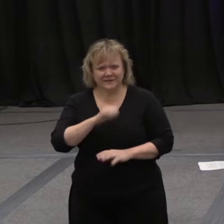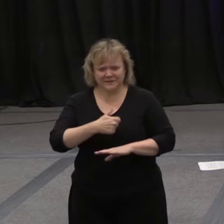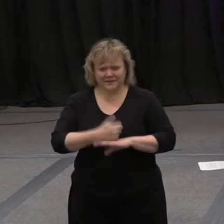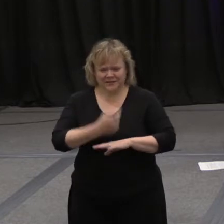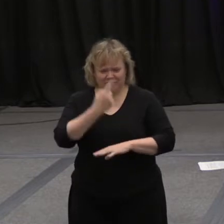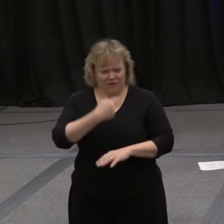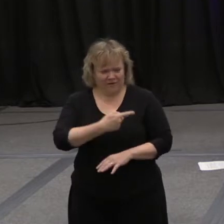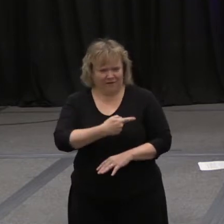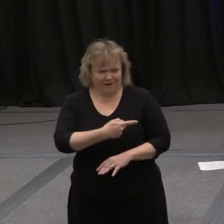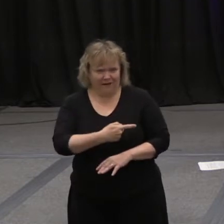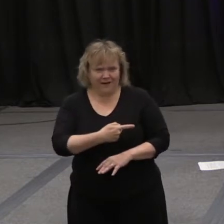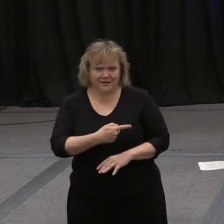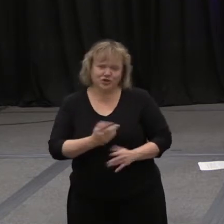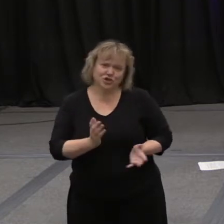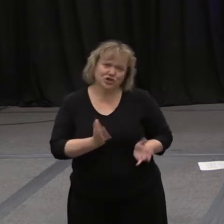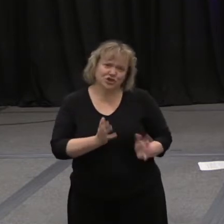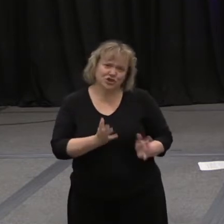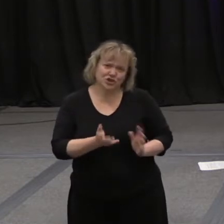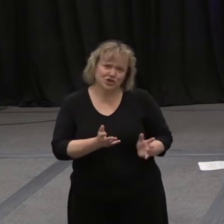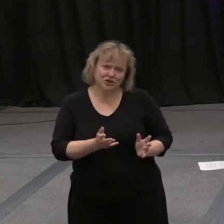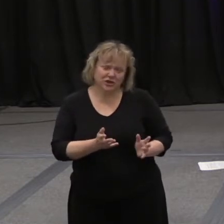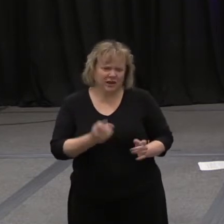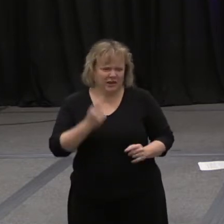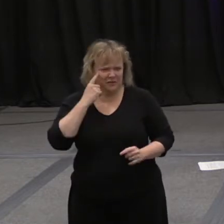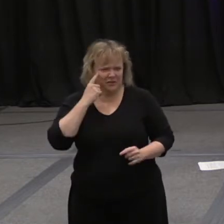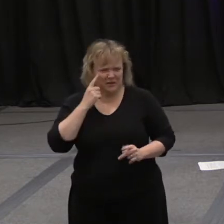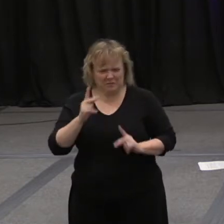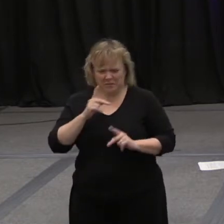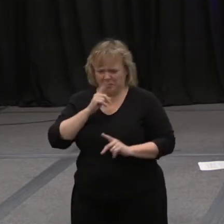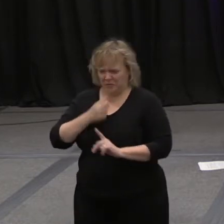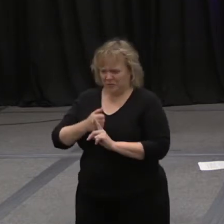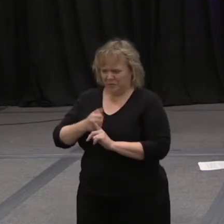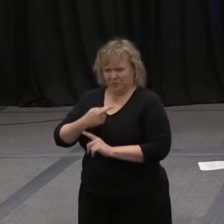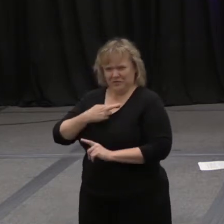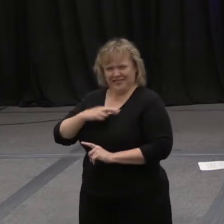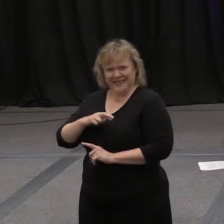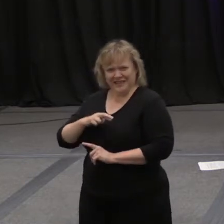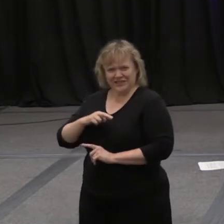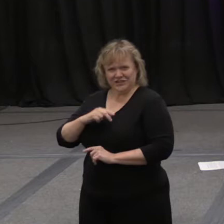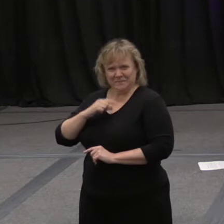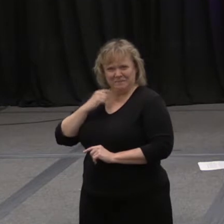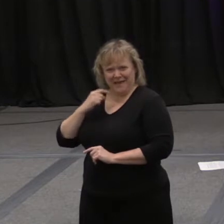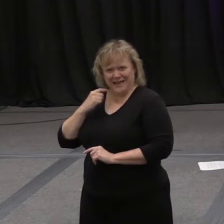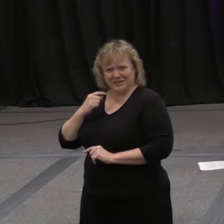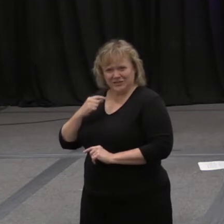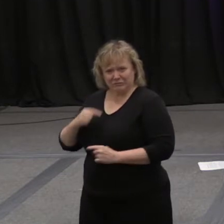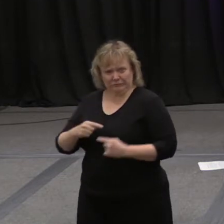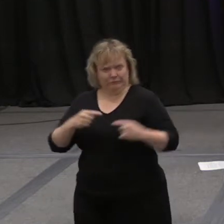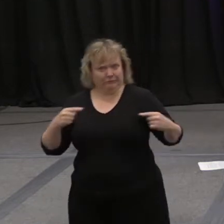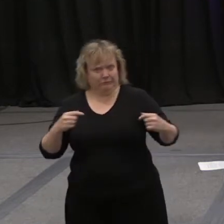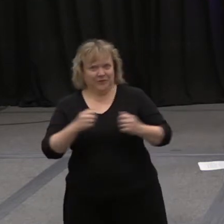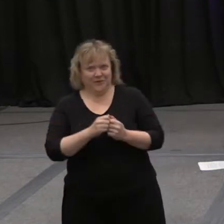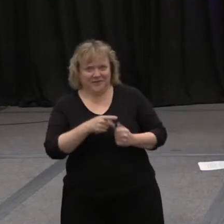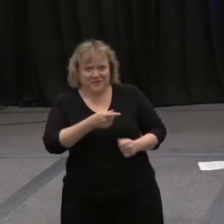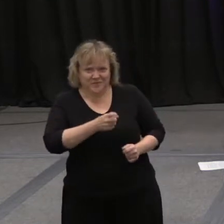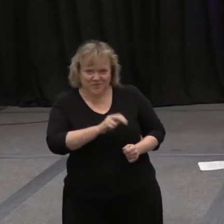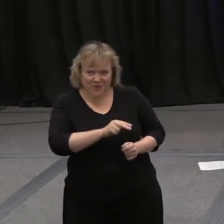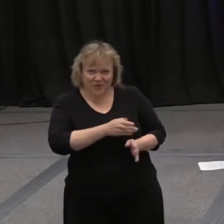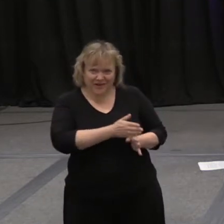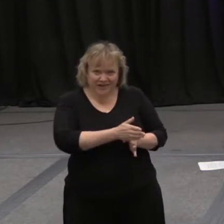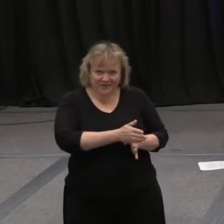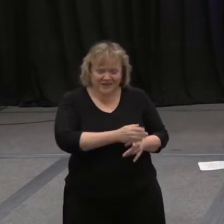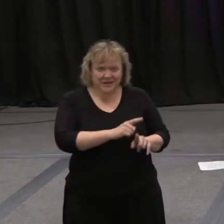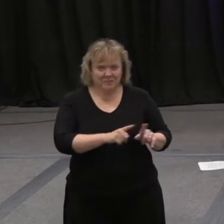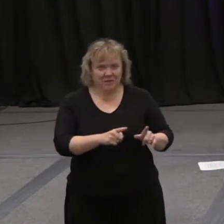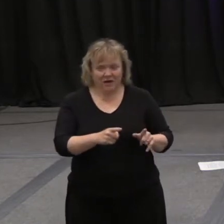We're usually set up like we're supposed to be natural enemies, right? But we're actually quite good friends. So to have a forum where we can admit that